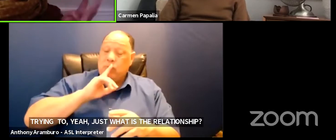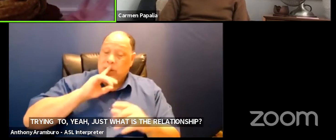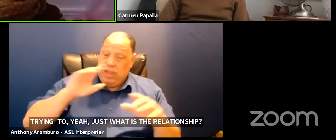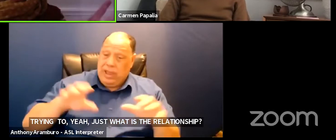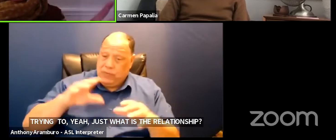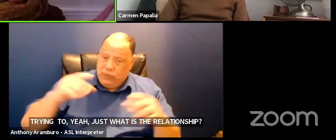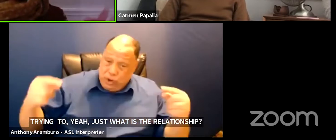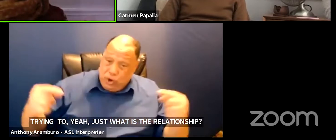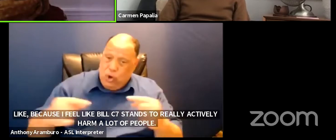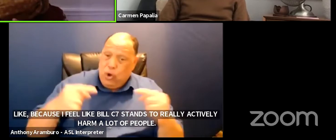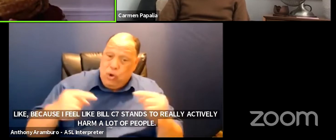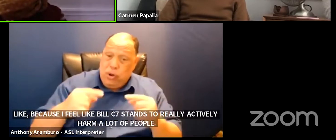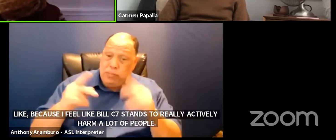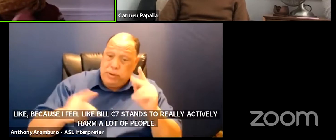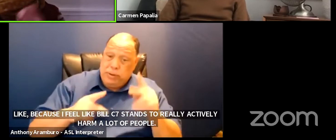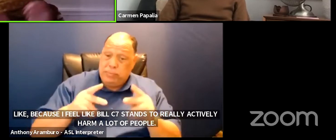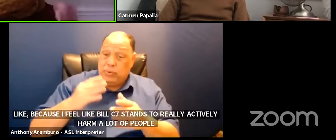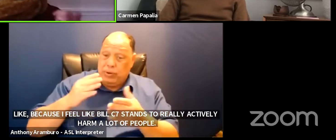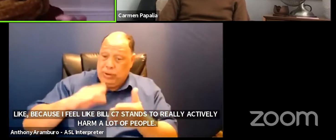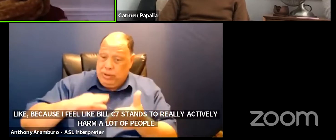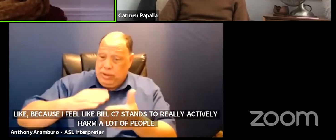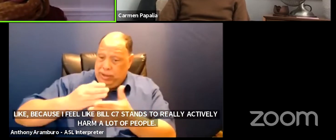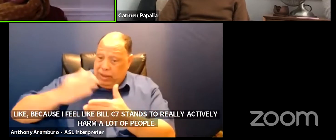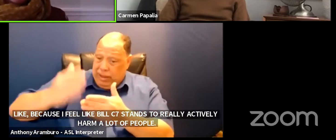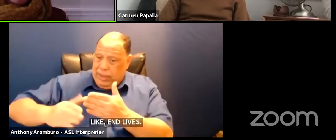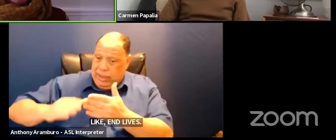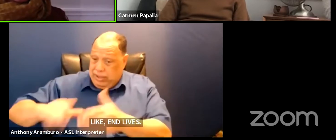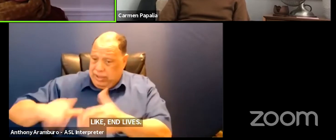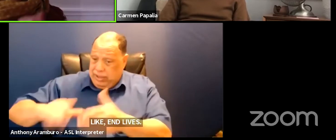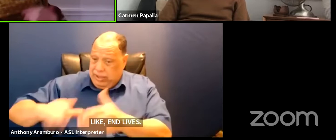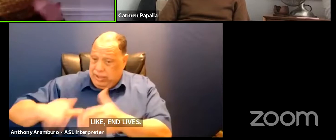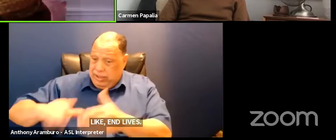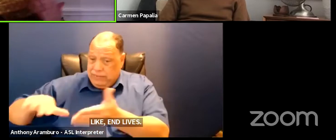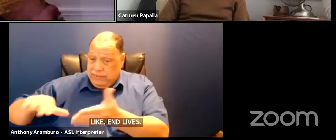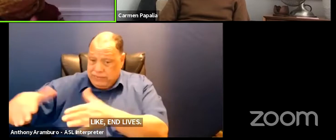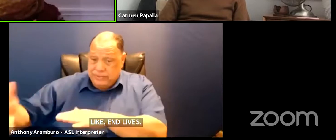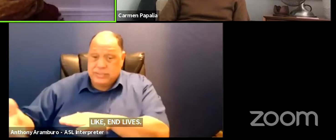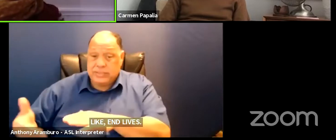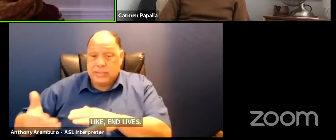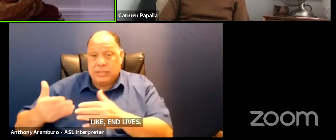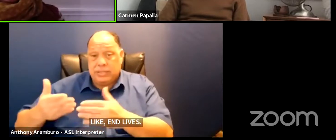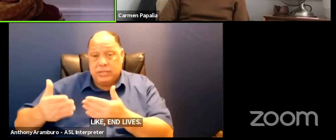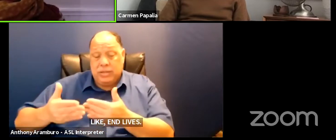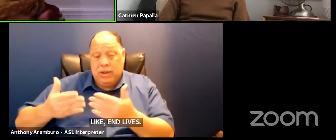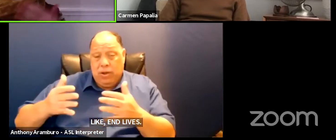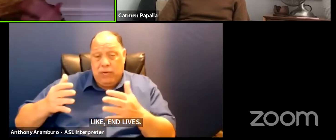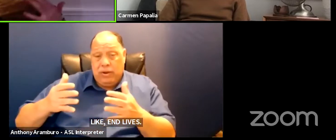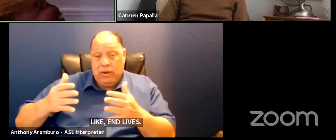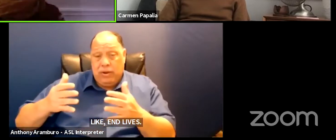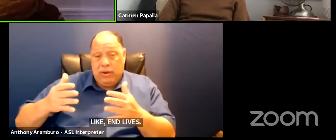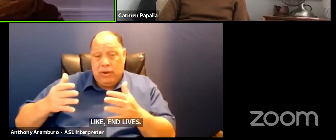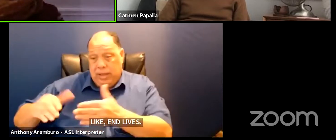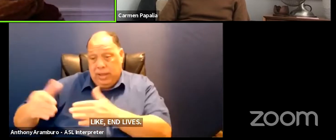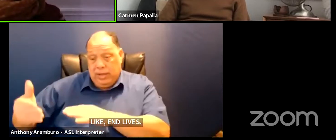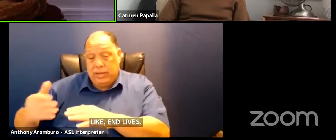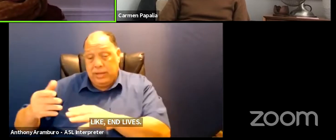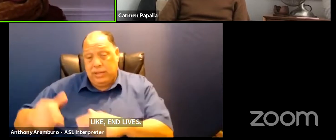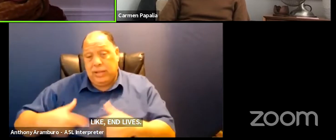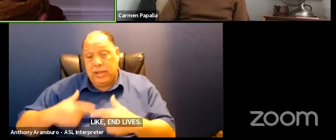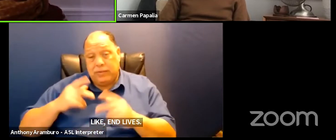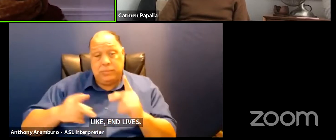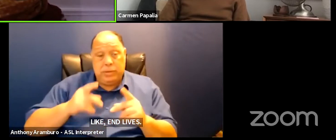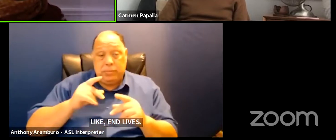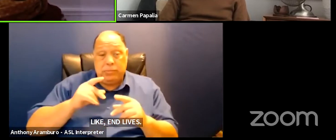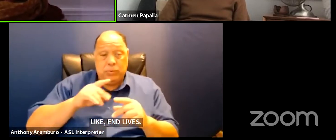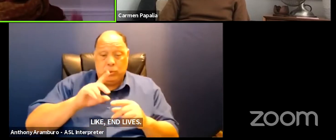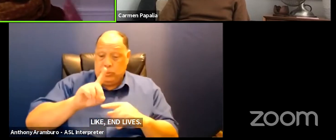like end lives. And it stands, like, already made has been ending the lives of disabled people who would prefer to live and